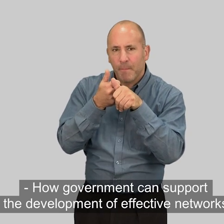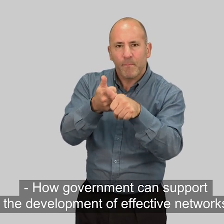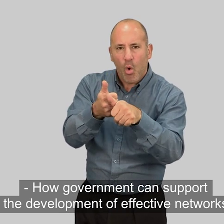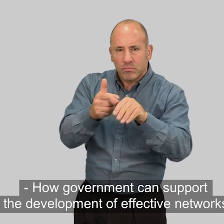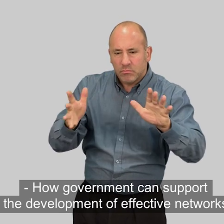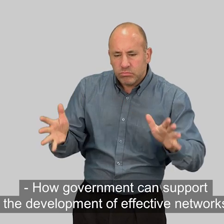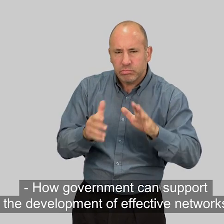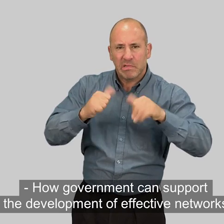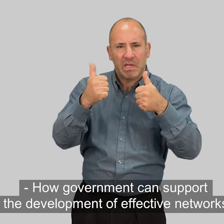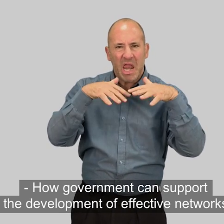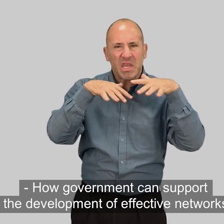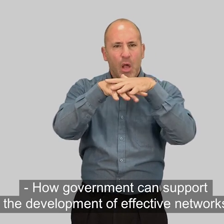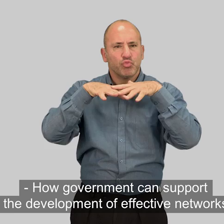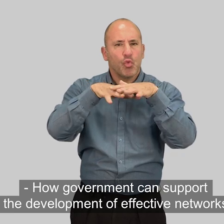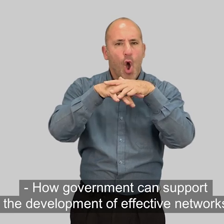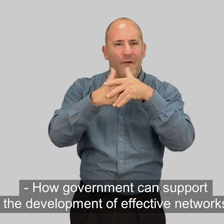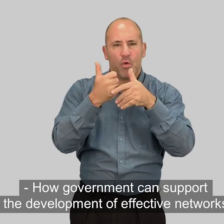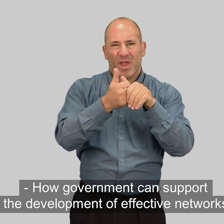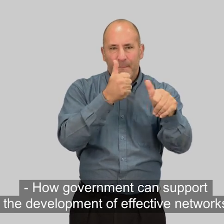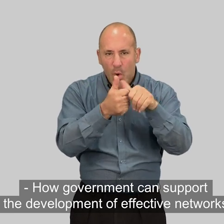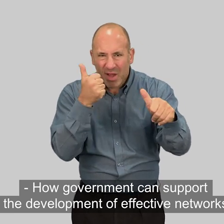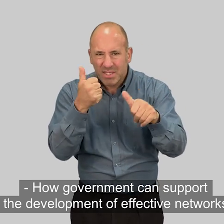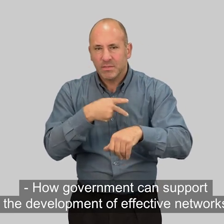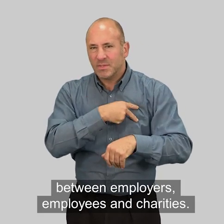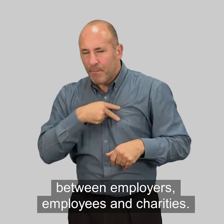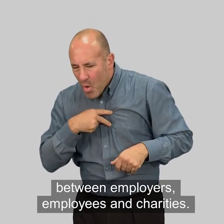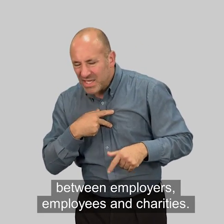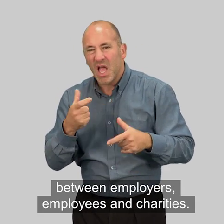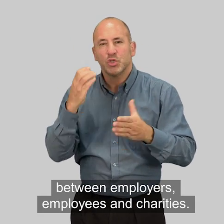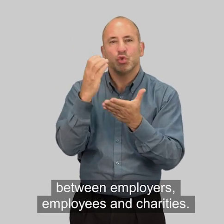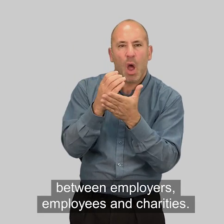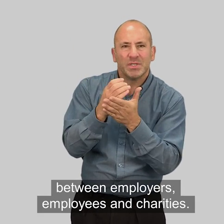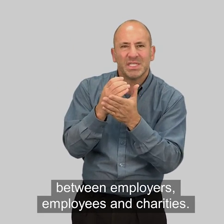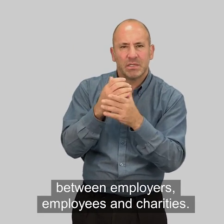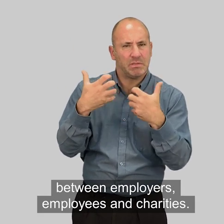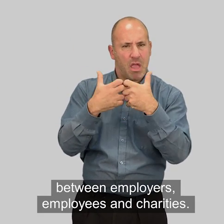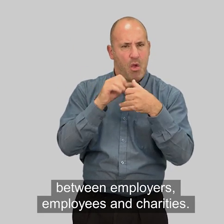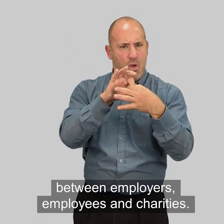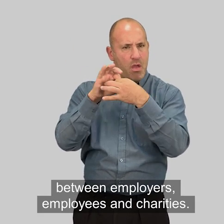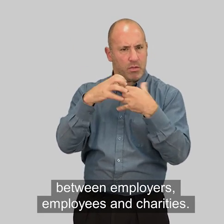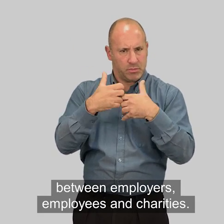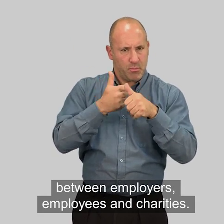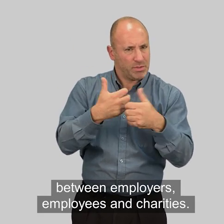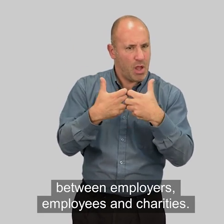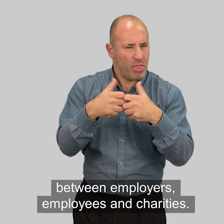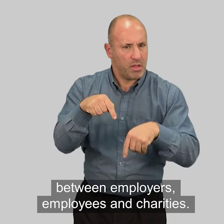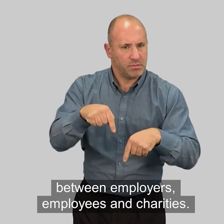how government can support the development of effective networks between employers, employees and charities,